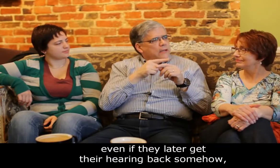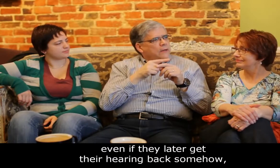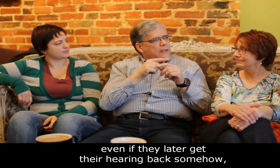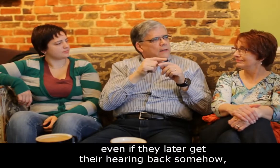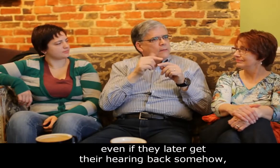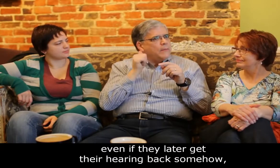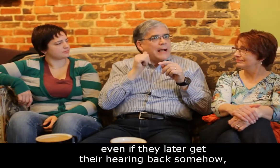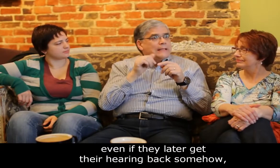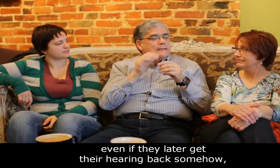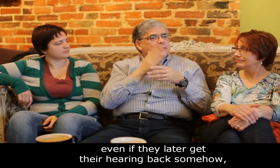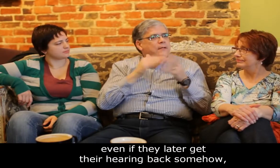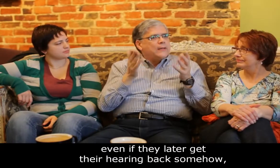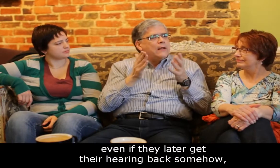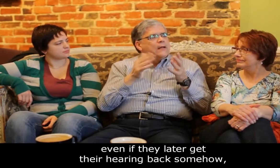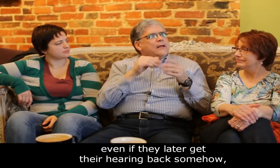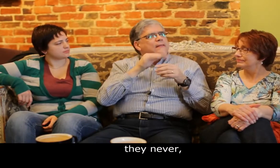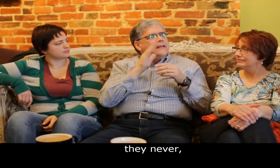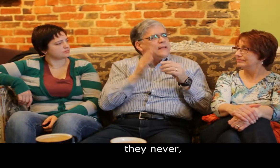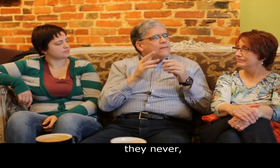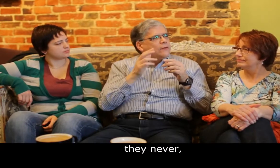hearing back somehow, they never